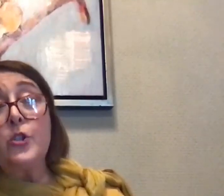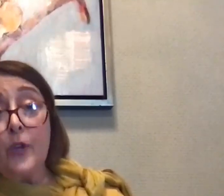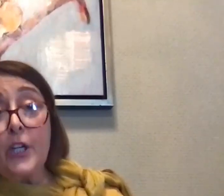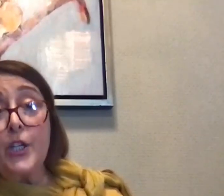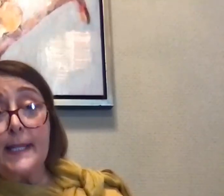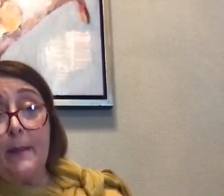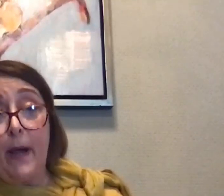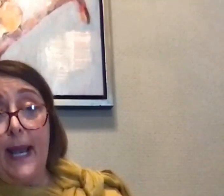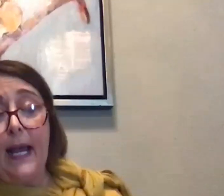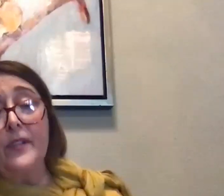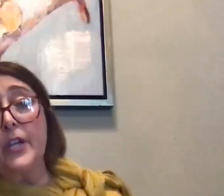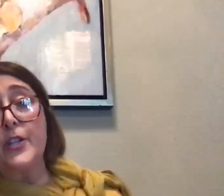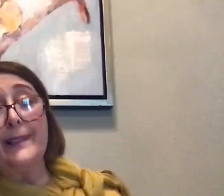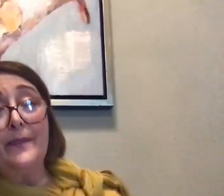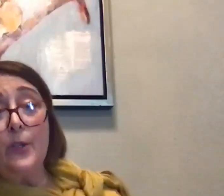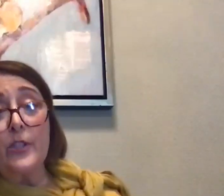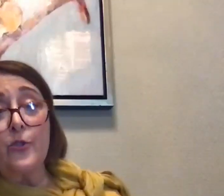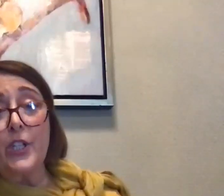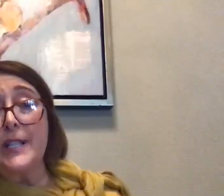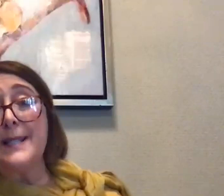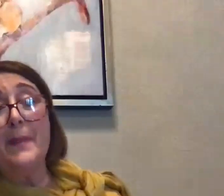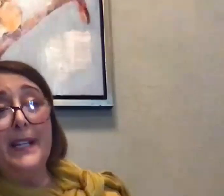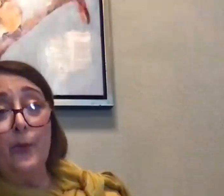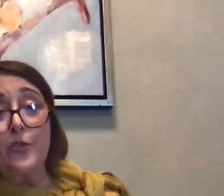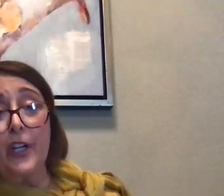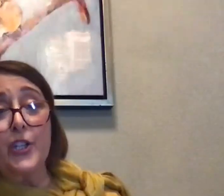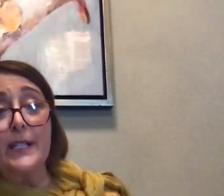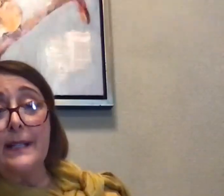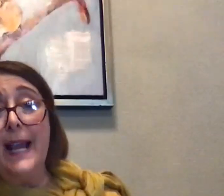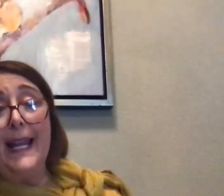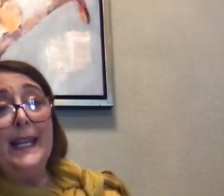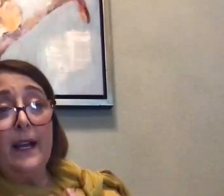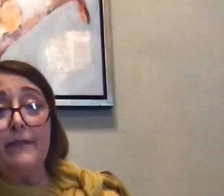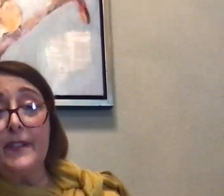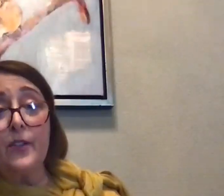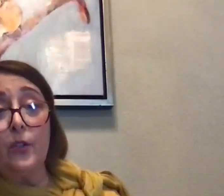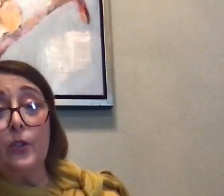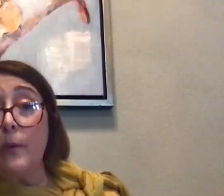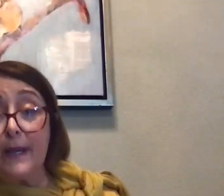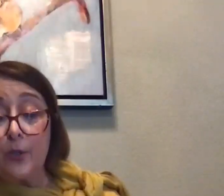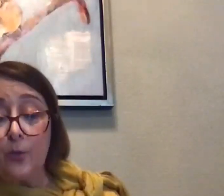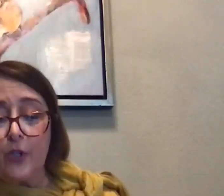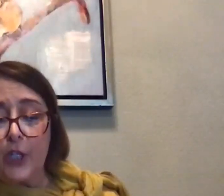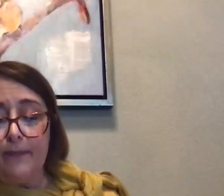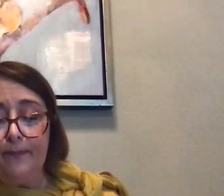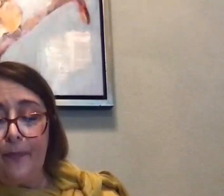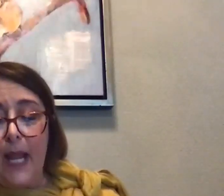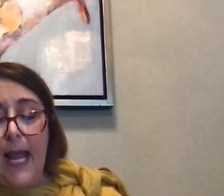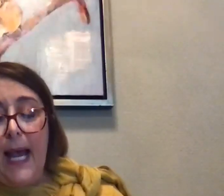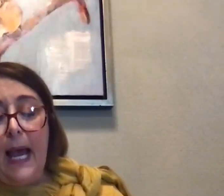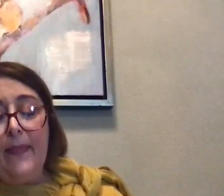any restrictions they might have, such as lifting restrictions, bending restrictions, any kind of physical or mental